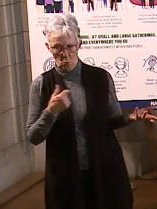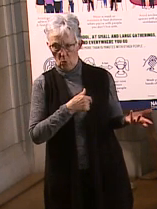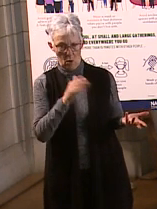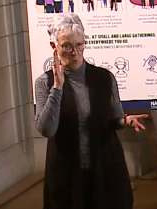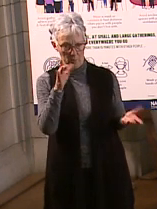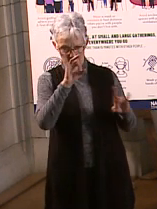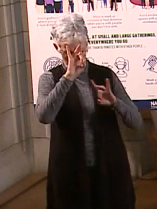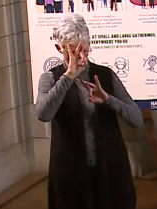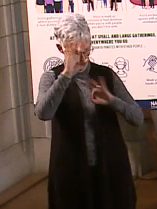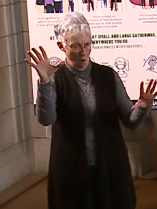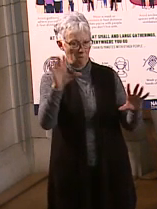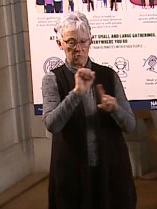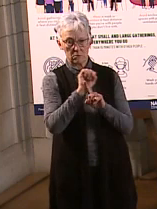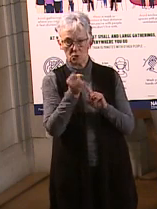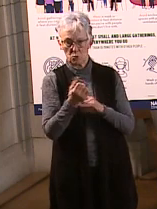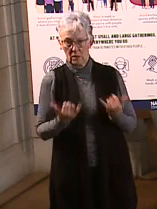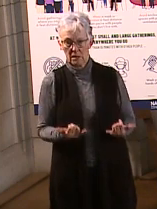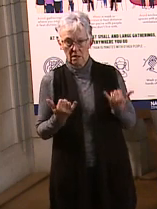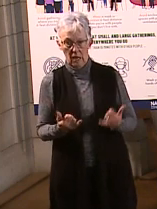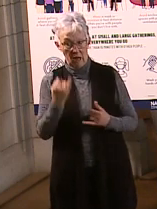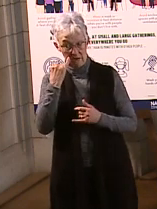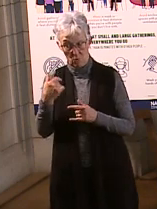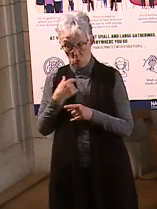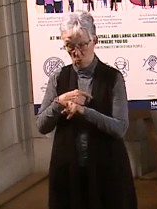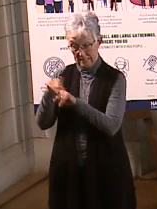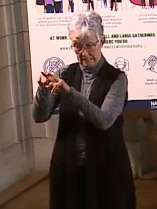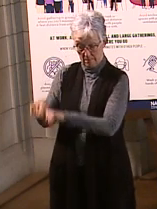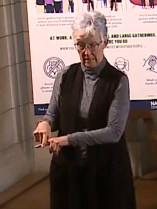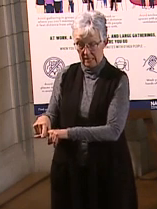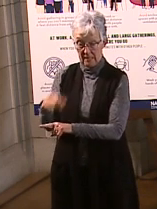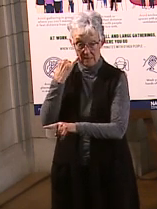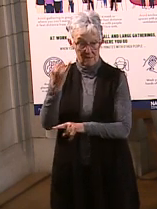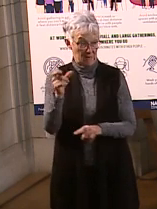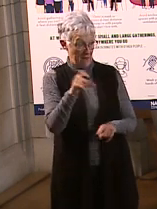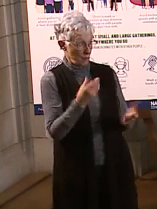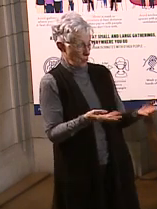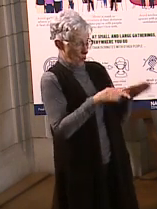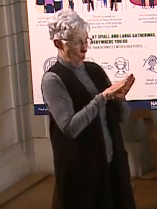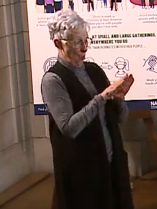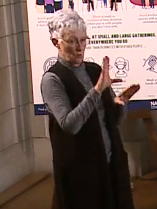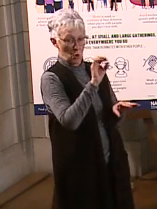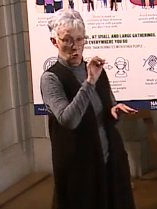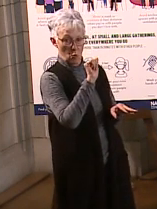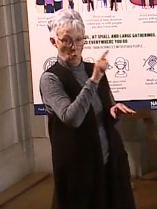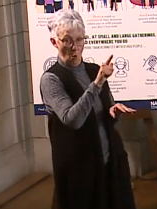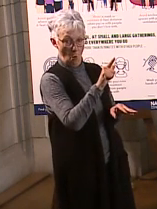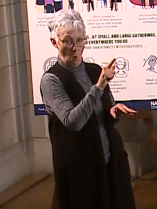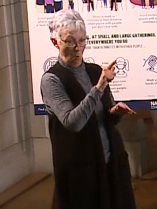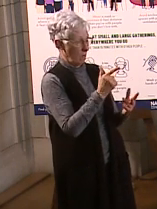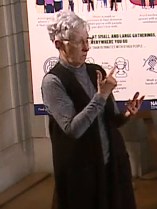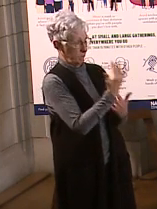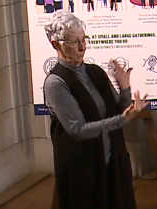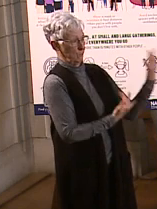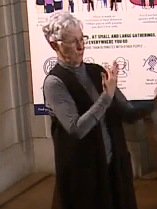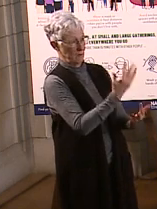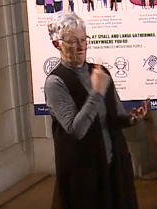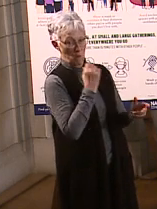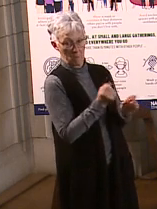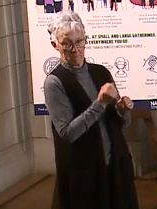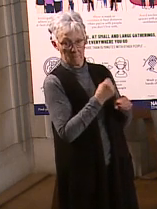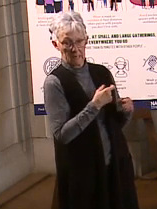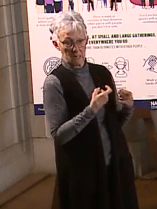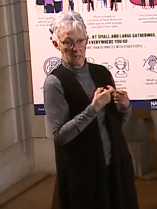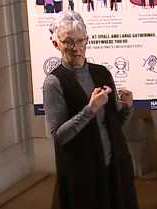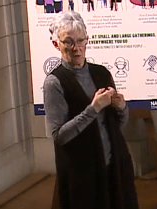dire situation here in Nebraska, because if you shut down our coal plants, we don't have a way to replace that in a way that is going to be reliable during cold weather